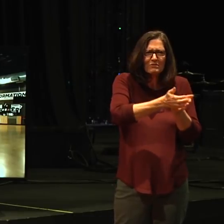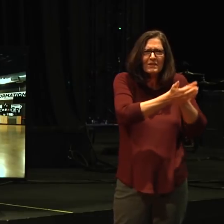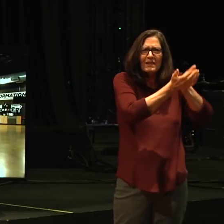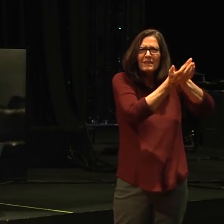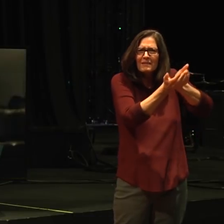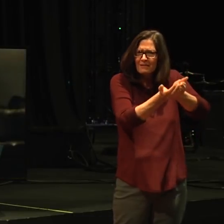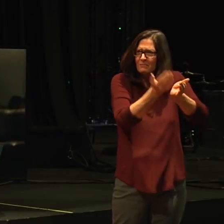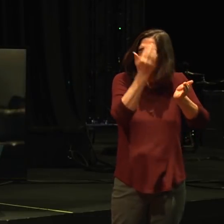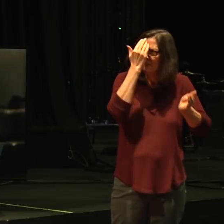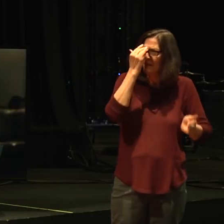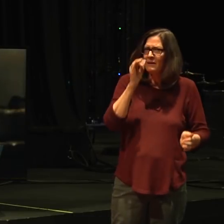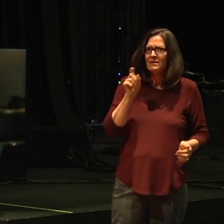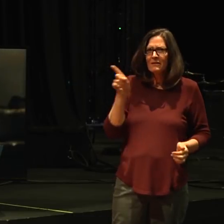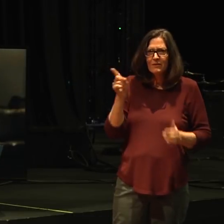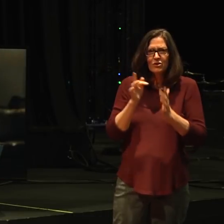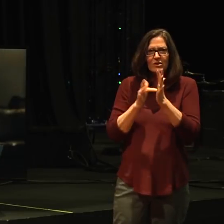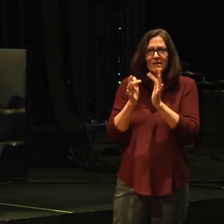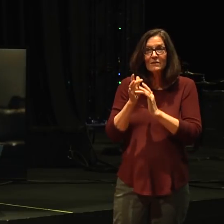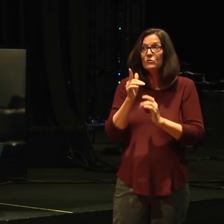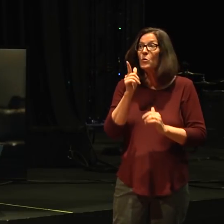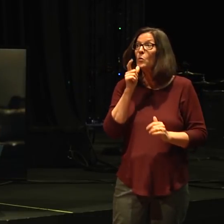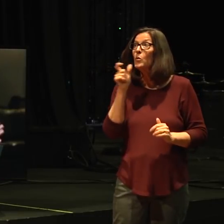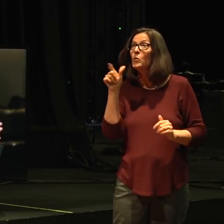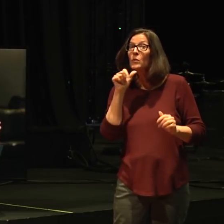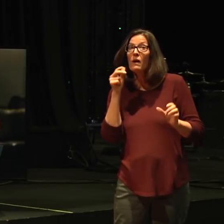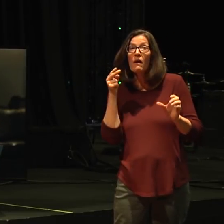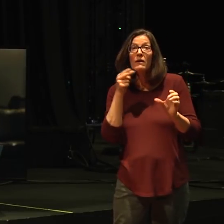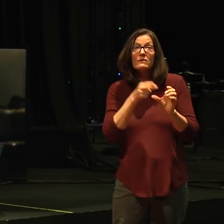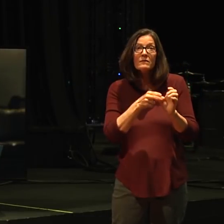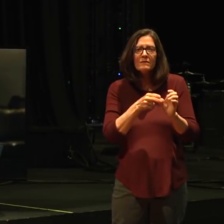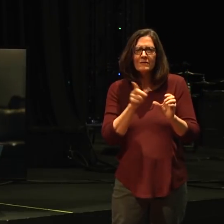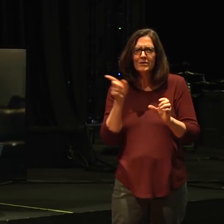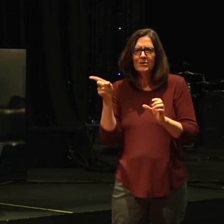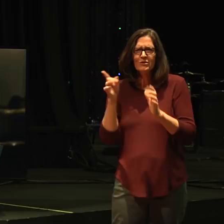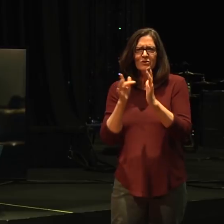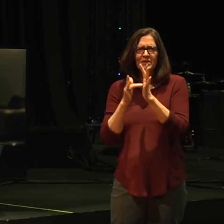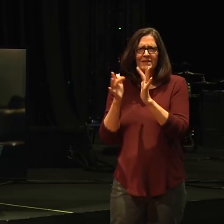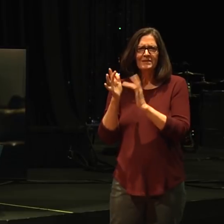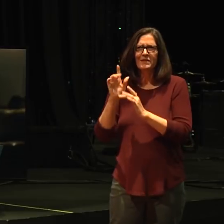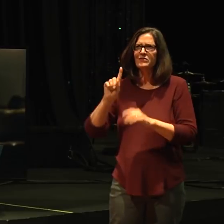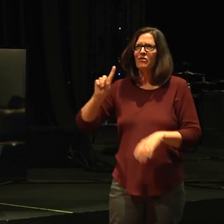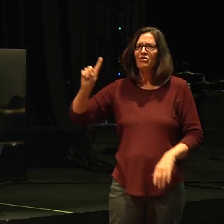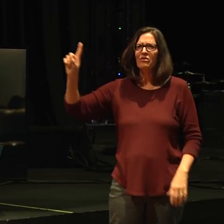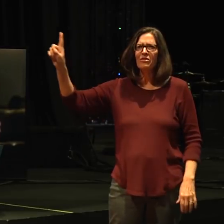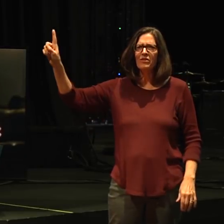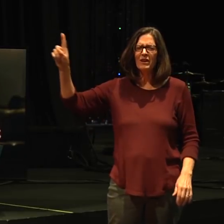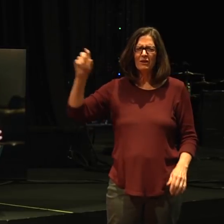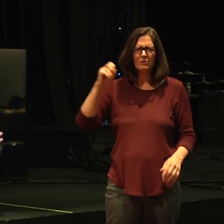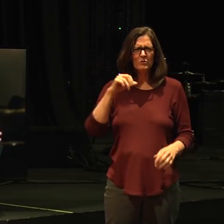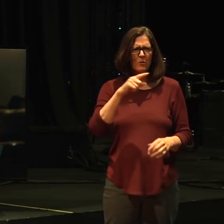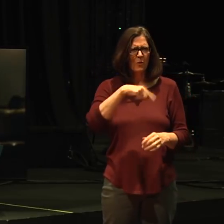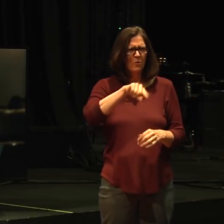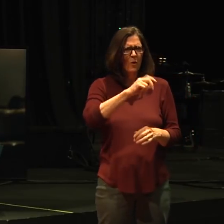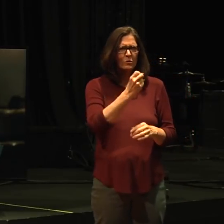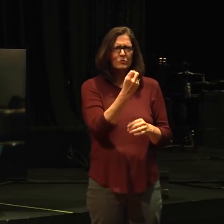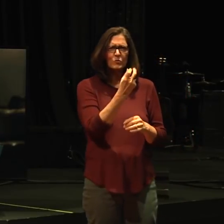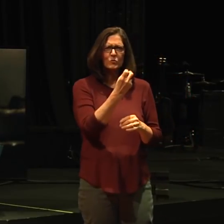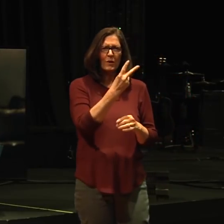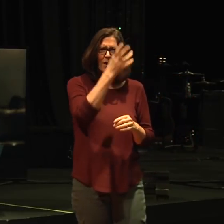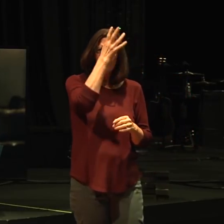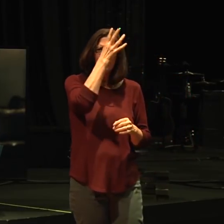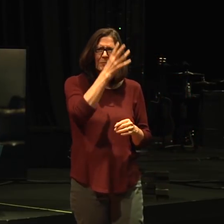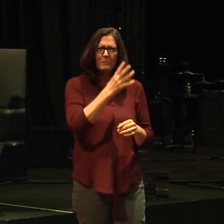boat? Jesus. And you got to think it at least went through their minds, because they're normal people just like you and